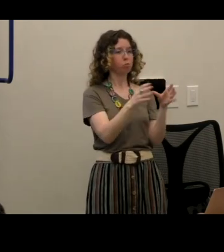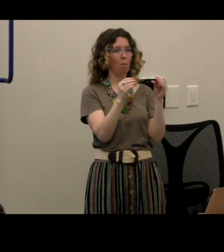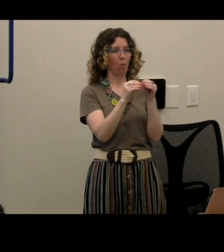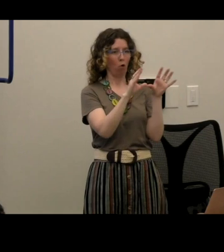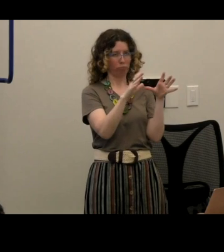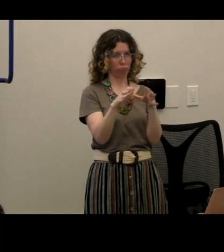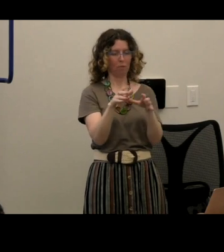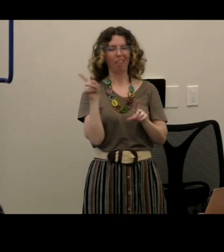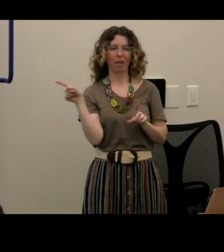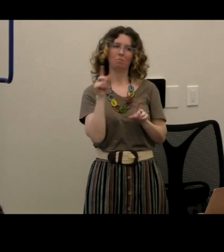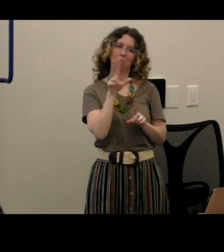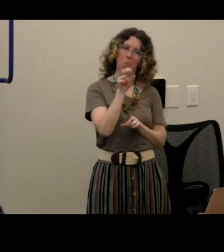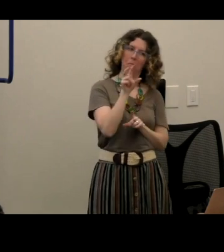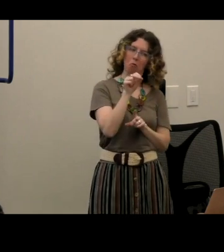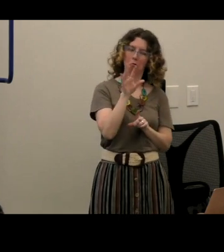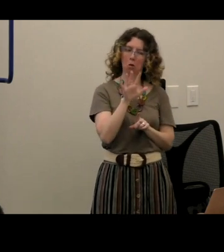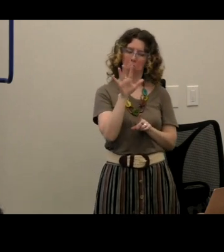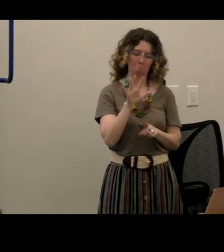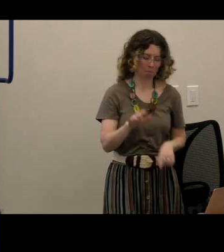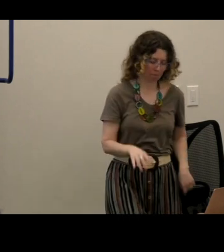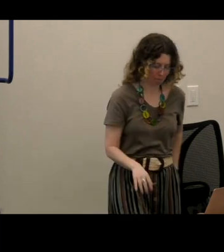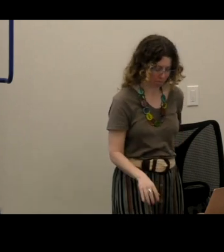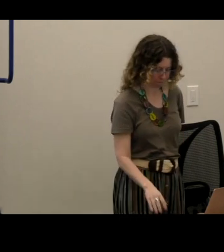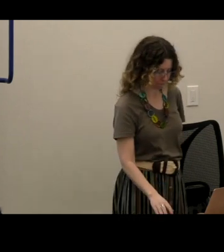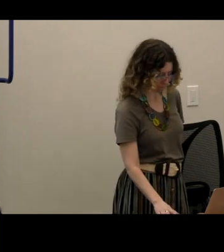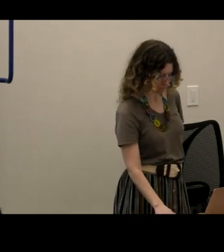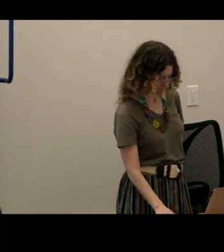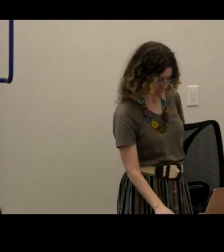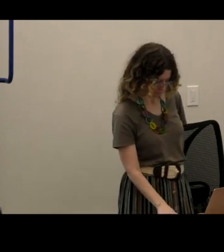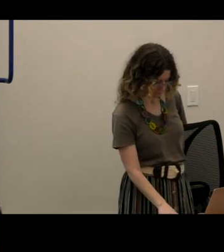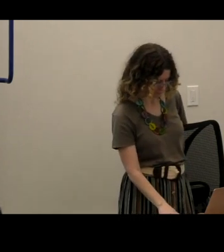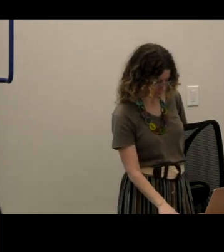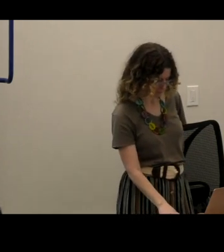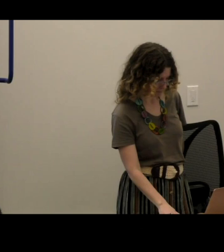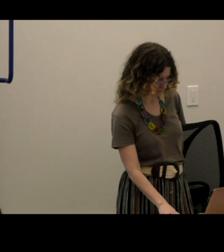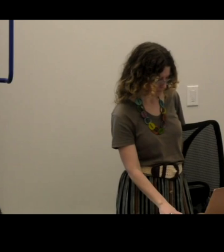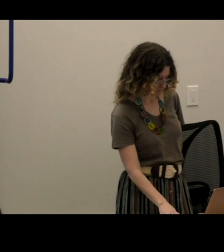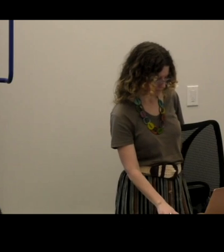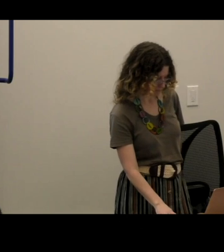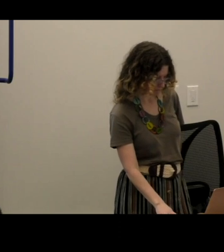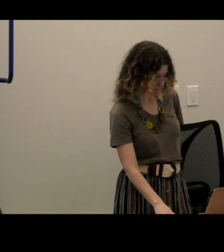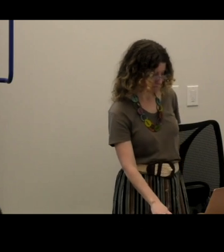who put them into categories, that makes it be about more of 30.